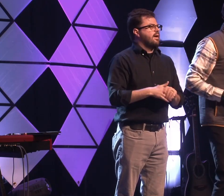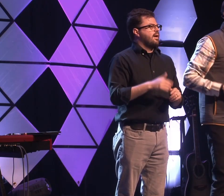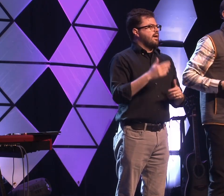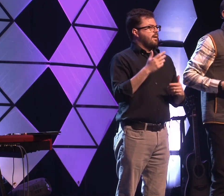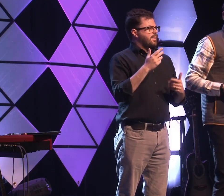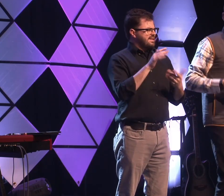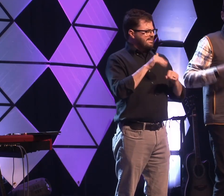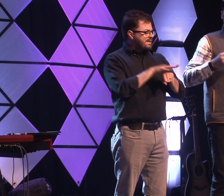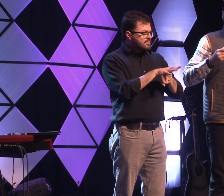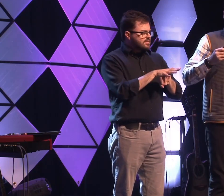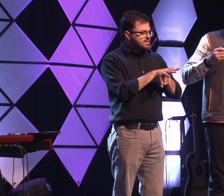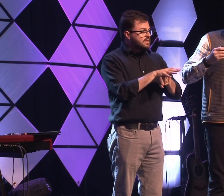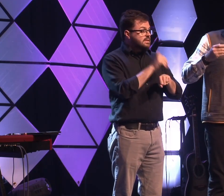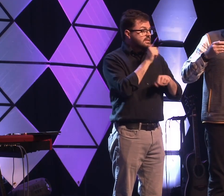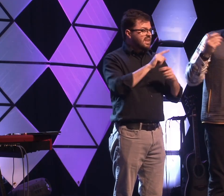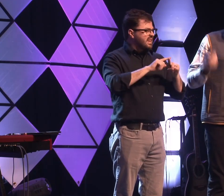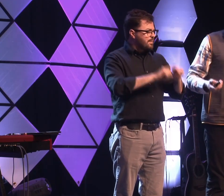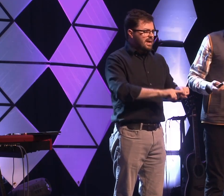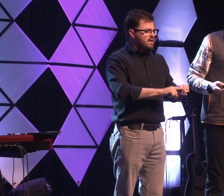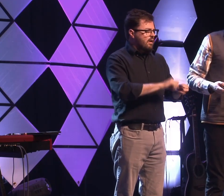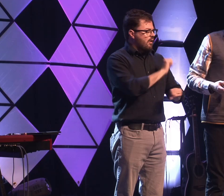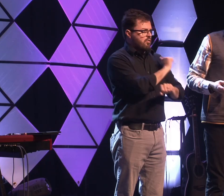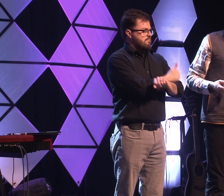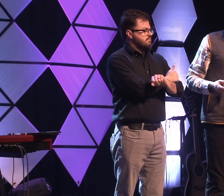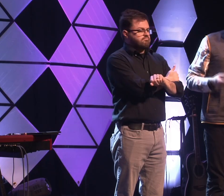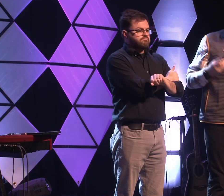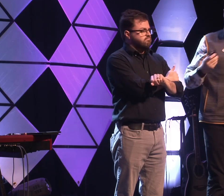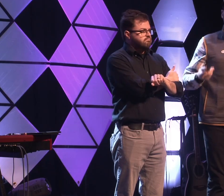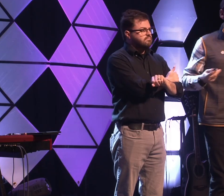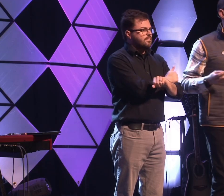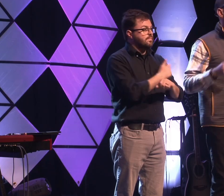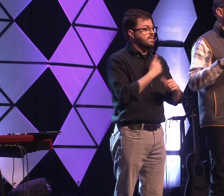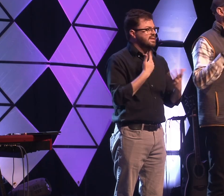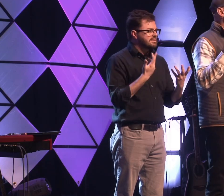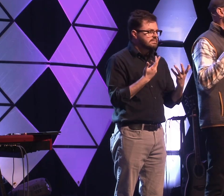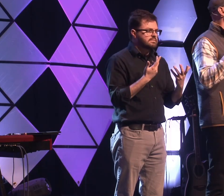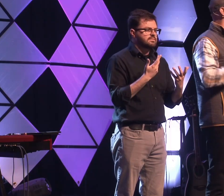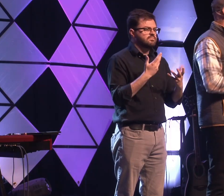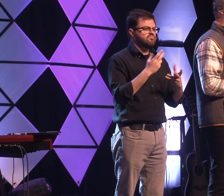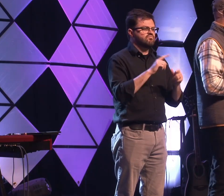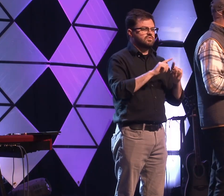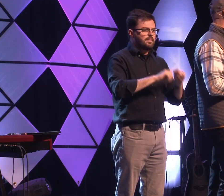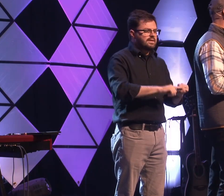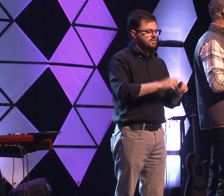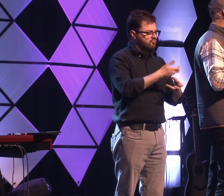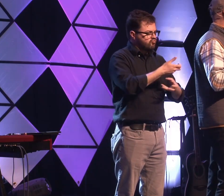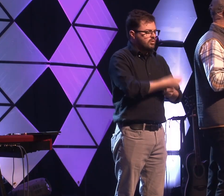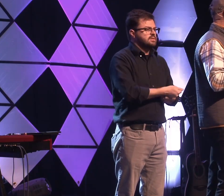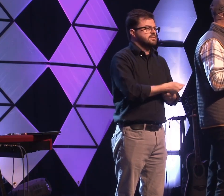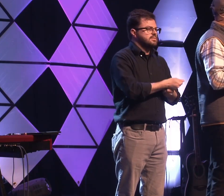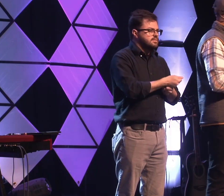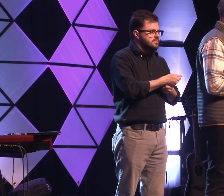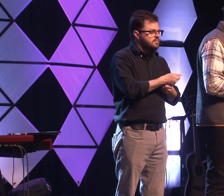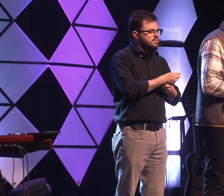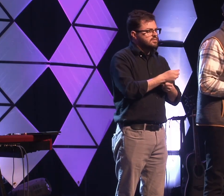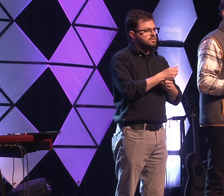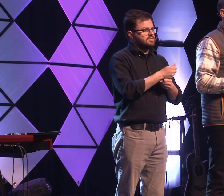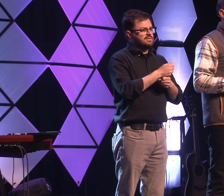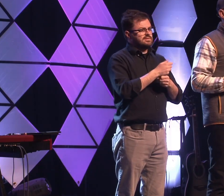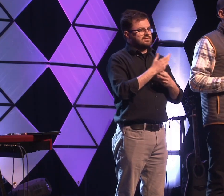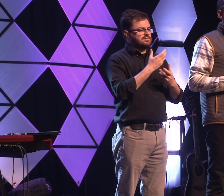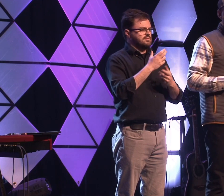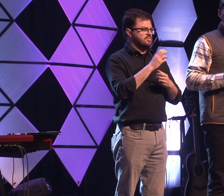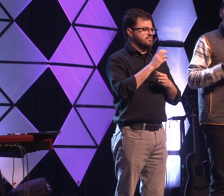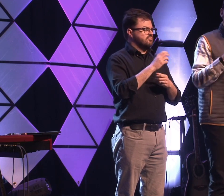necessarily rely on authority. It relies on things like trust and